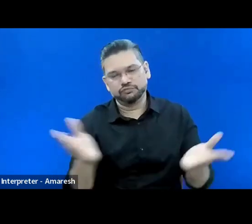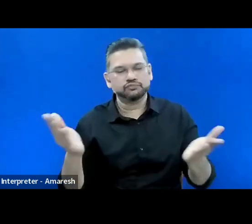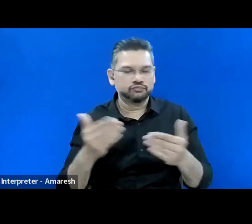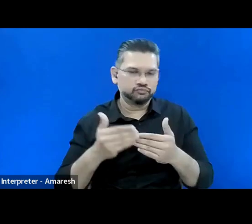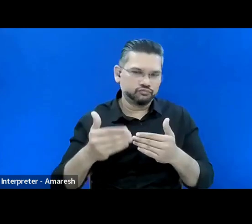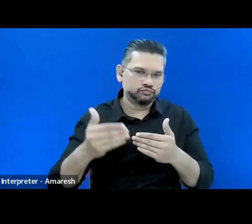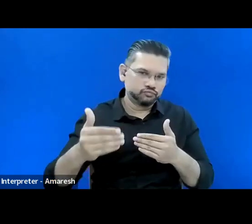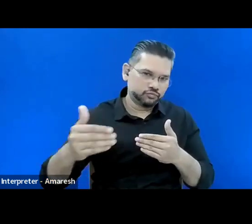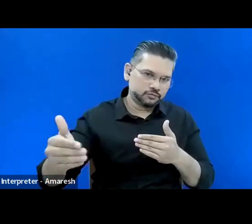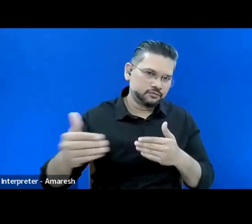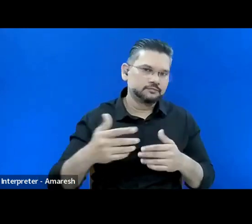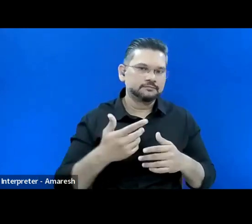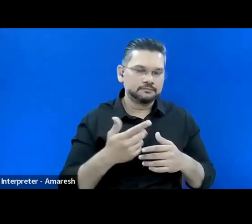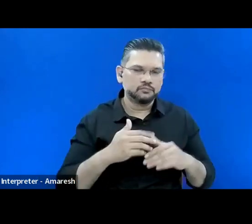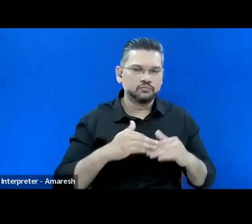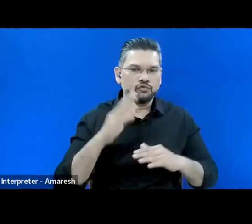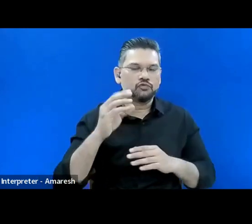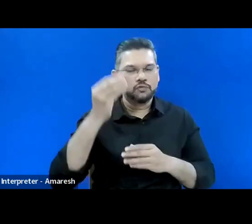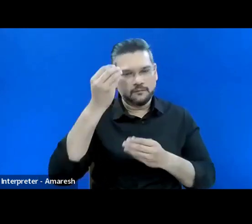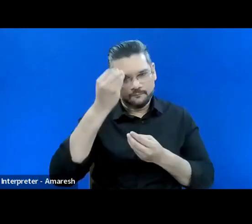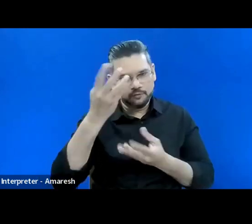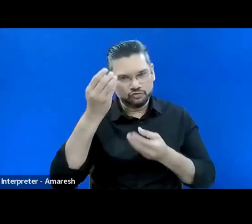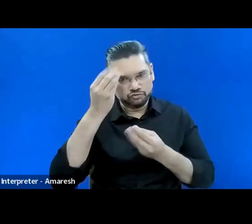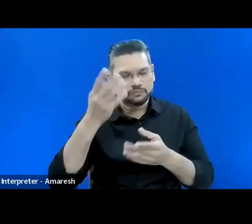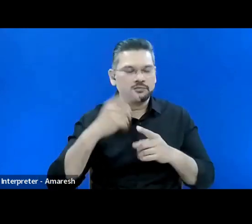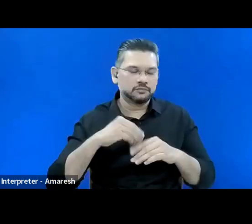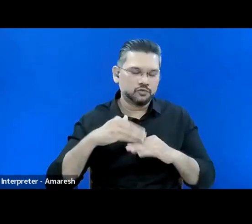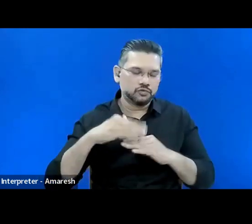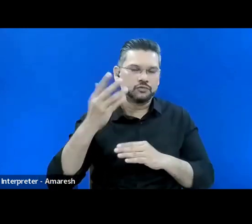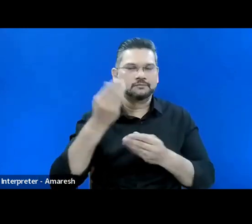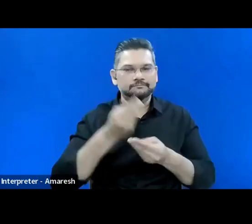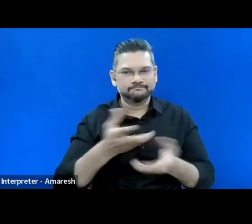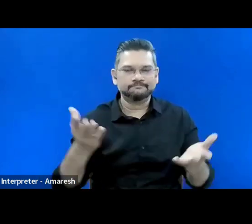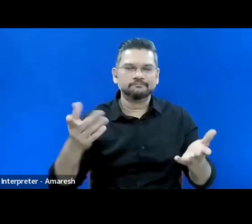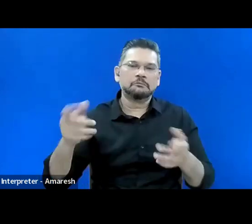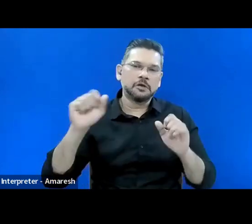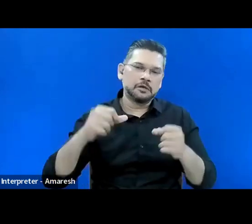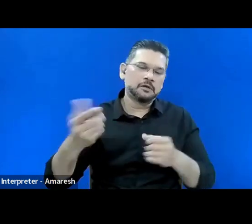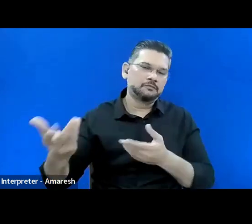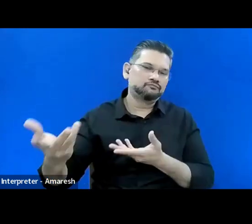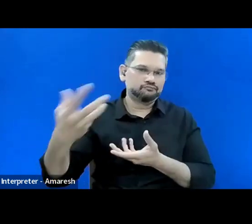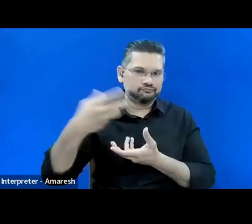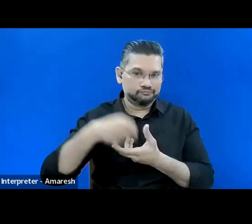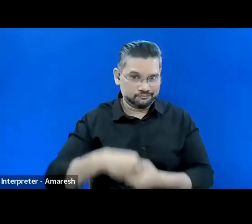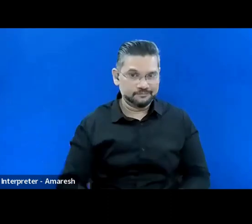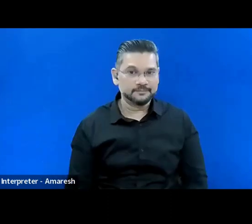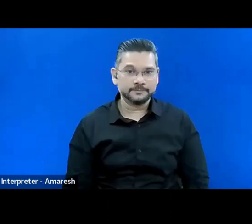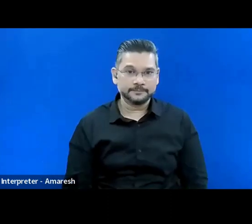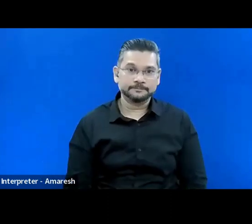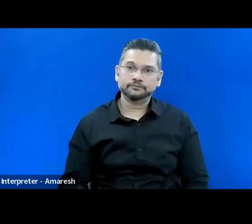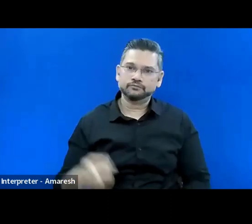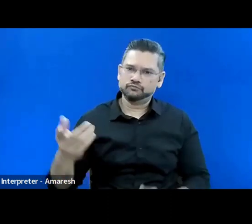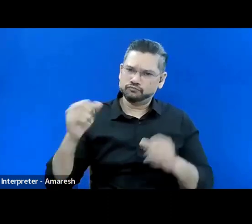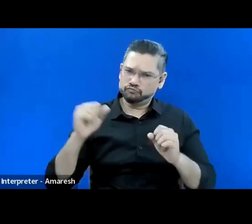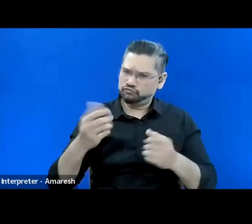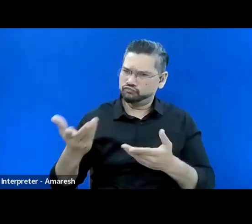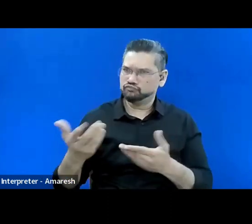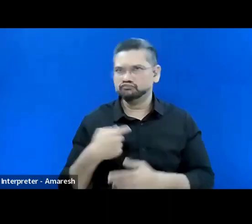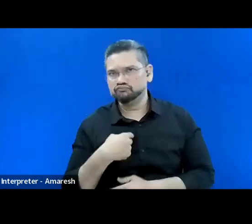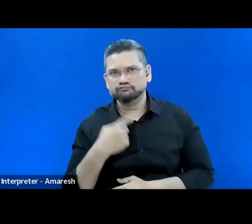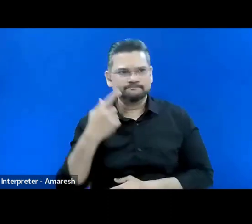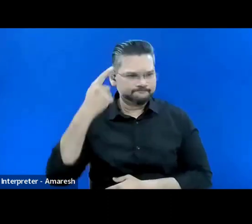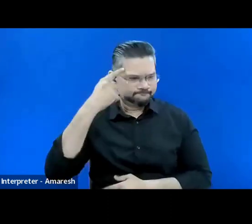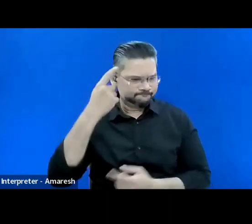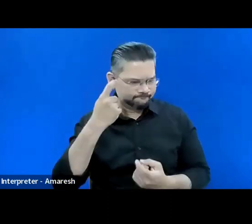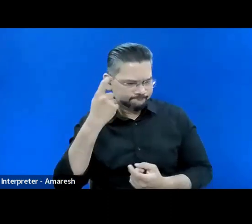and relevant information where you can contribute. We would advise if you can disseminate the